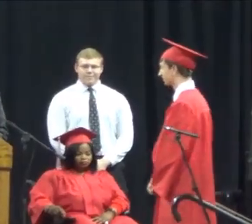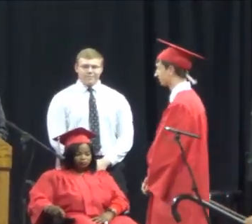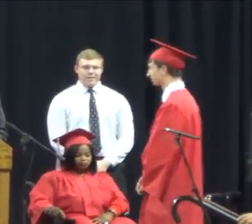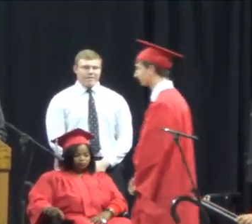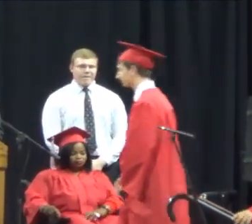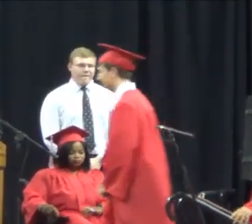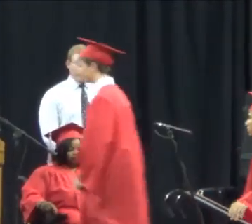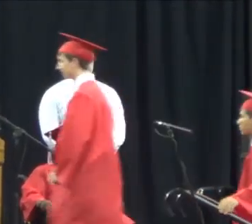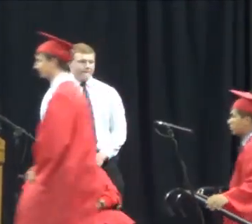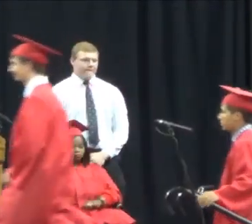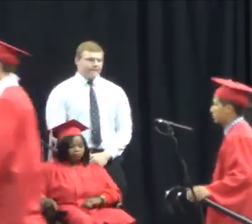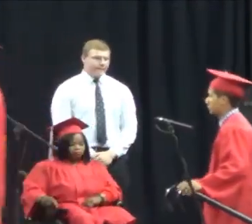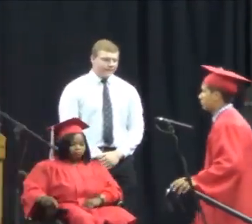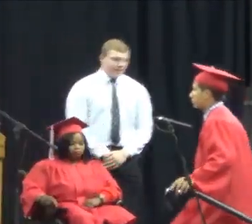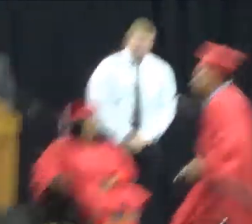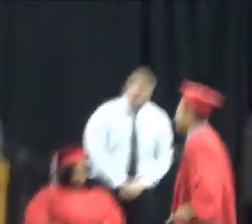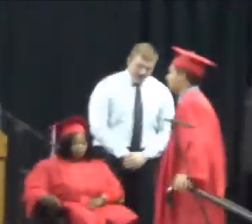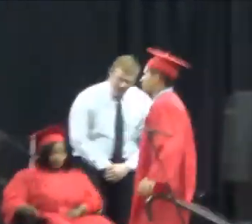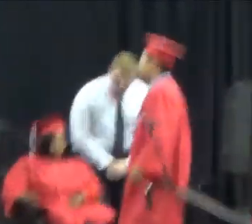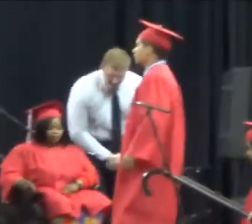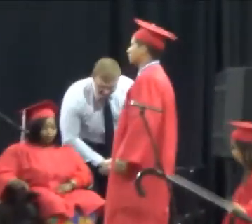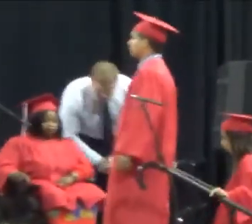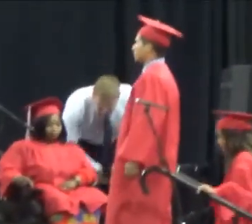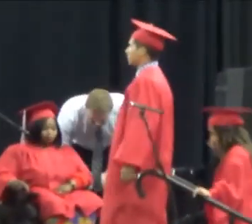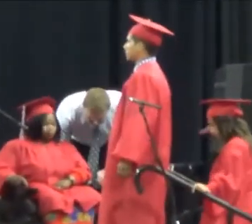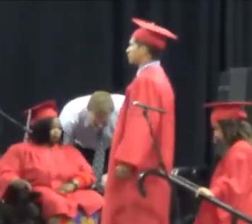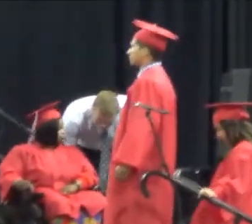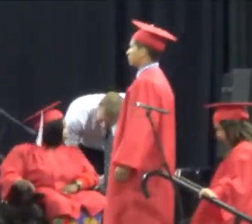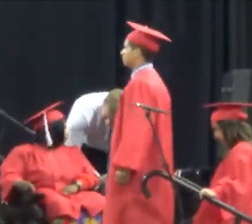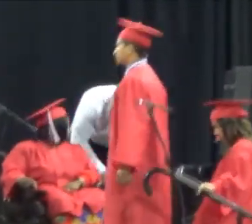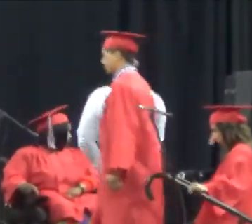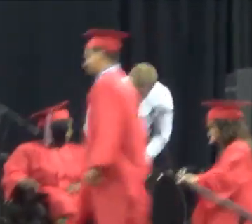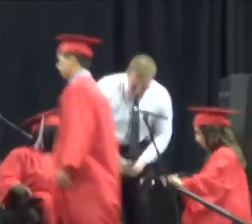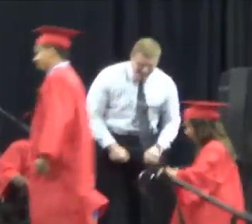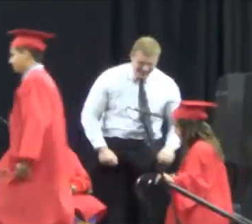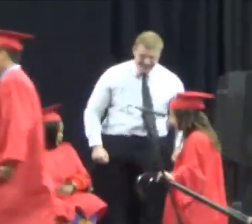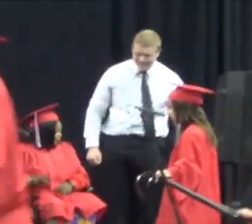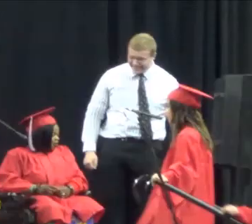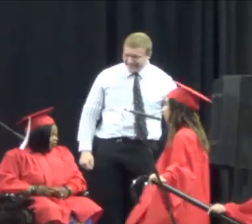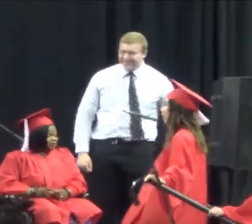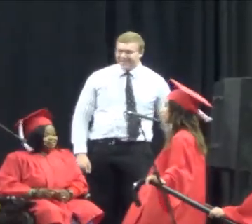Isaac M. McNutt. Uriel Michelle.